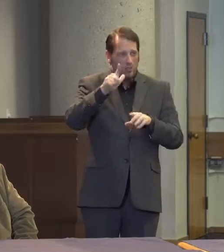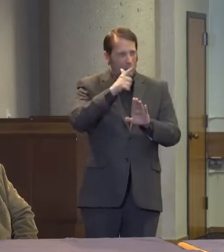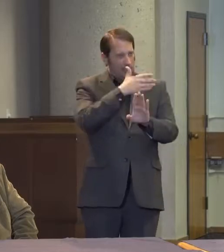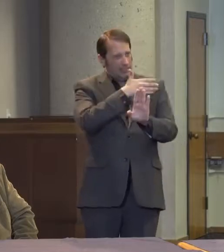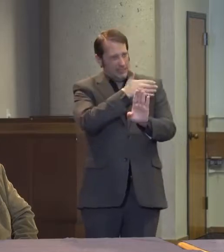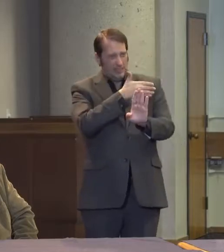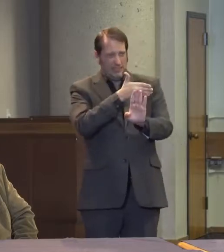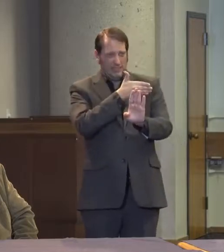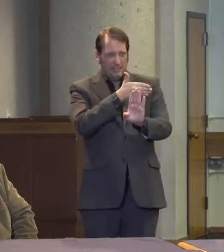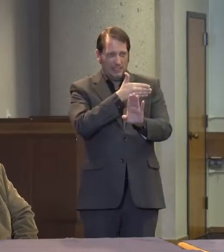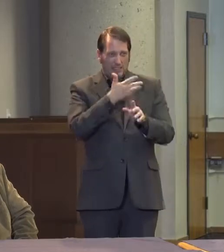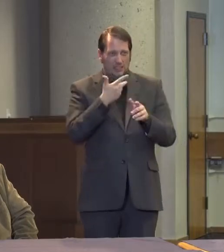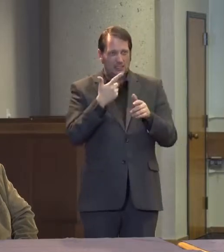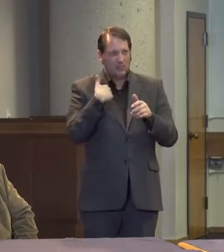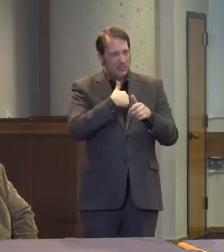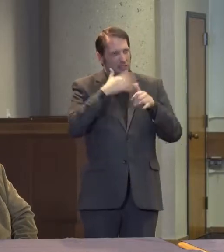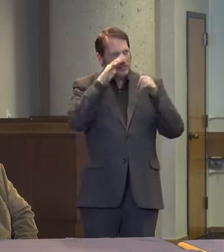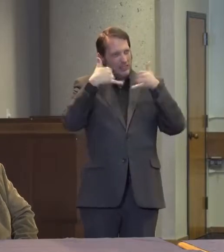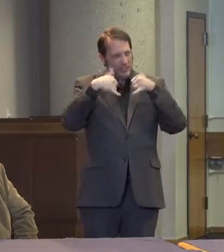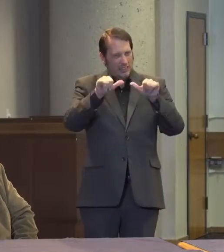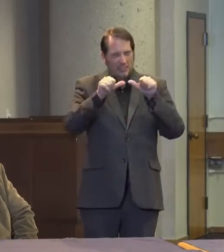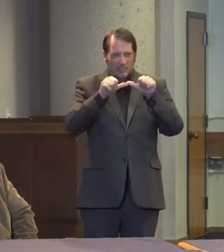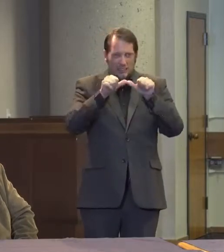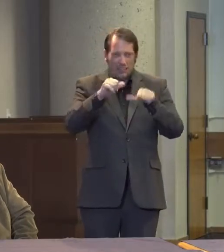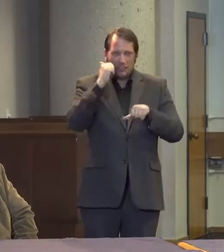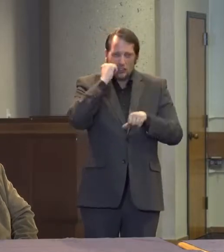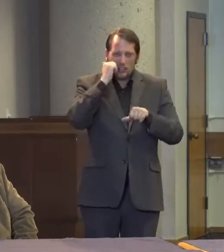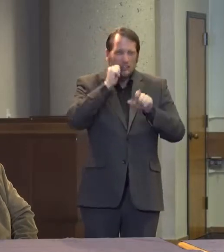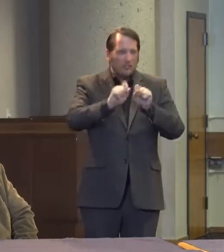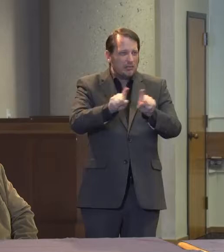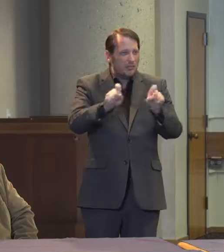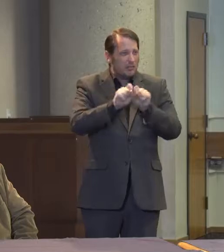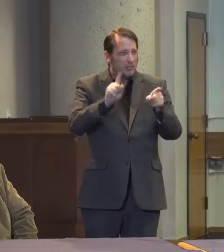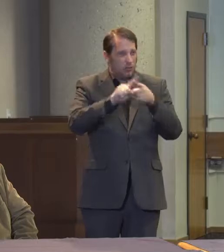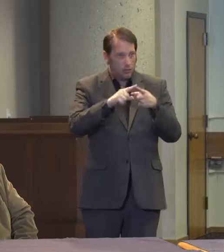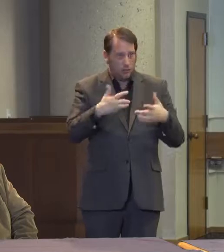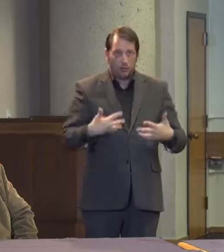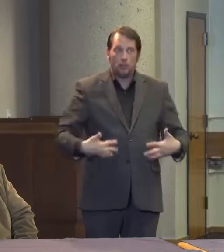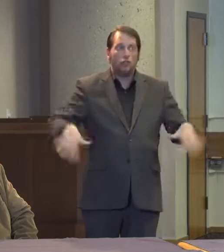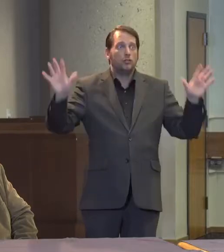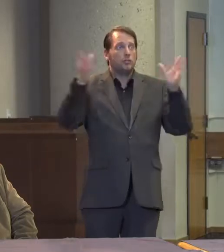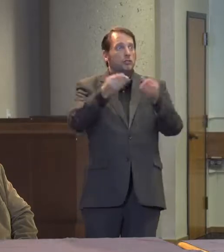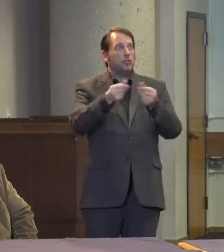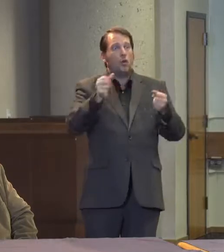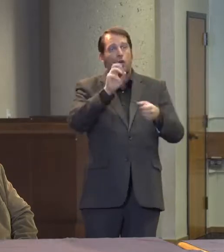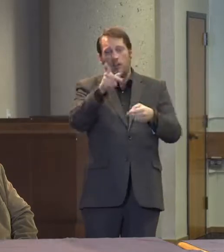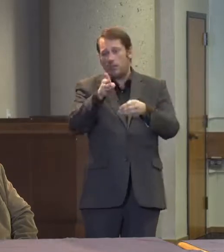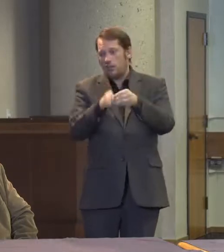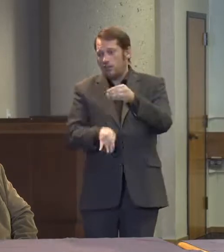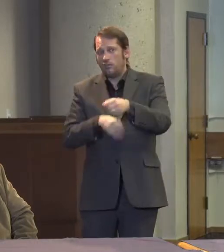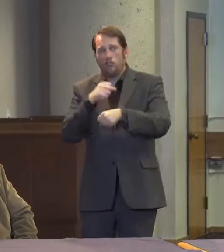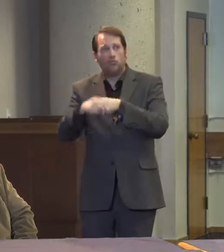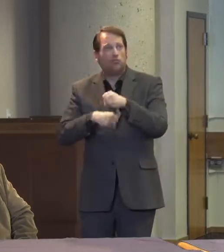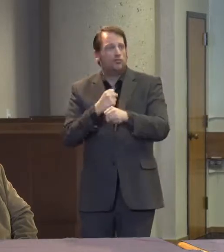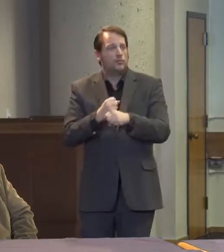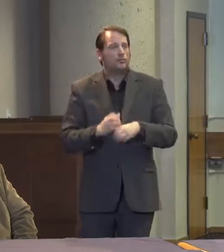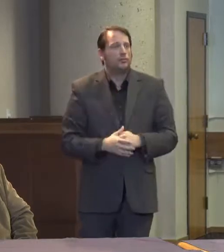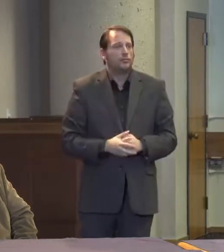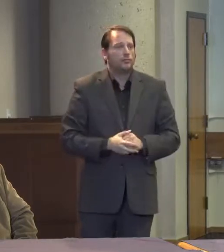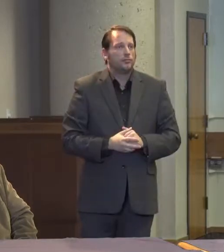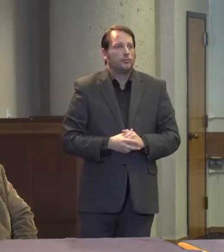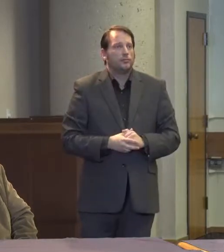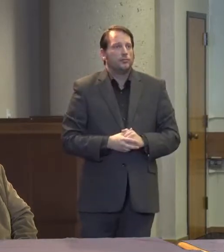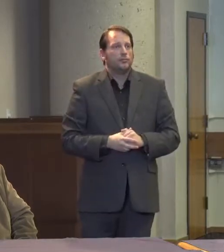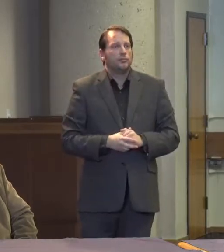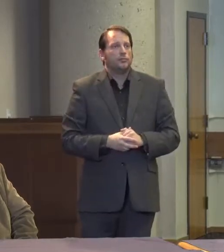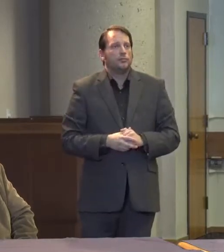every day until this is over or until the end of the year. And we've already started talking about what can we do this summer to support children and